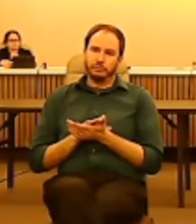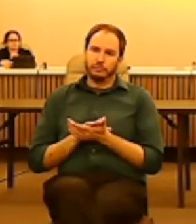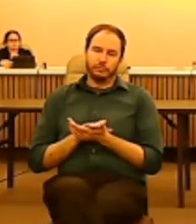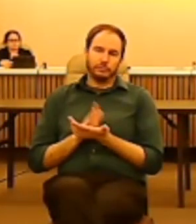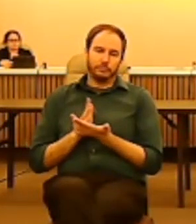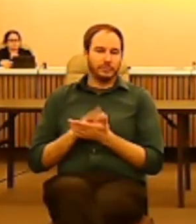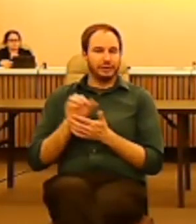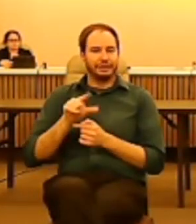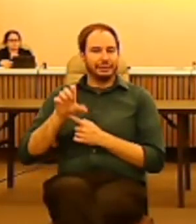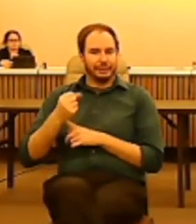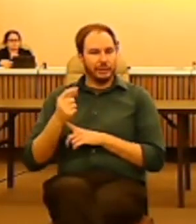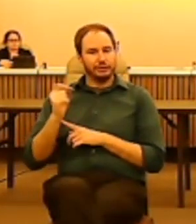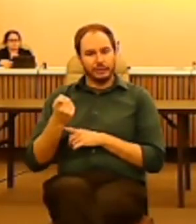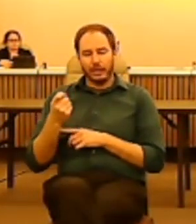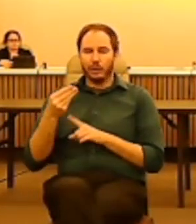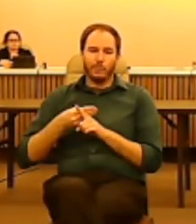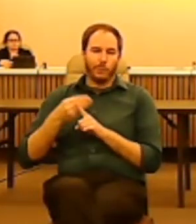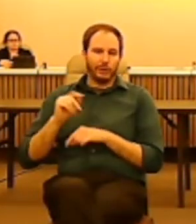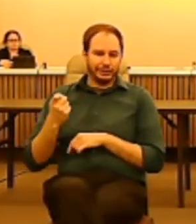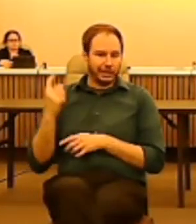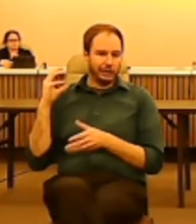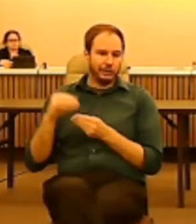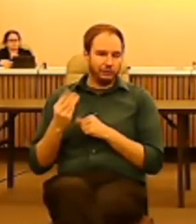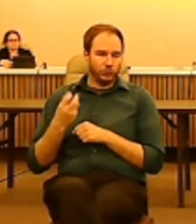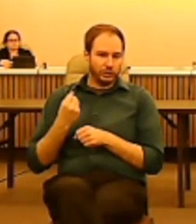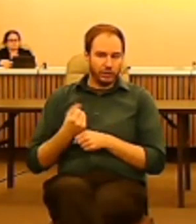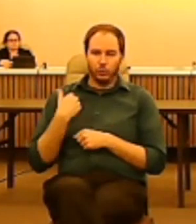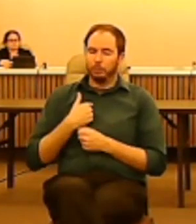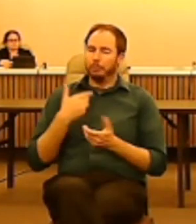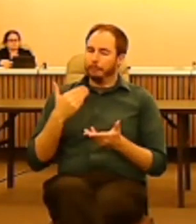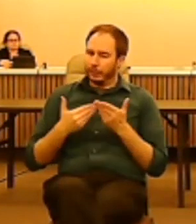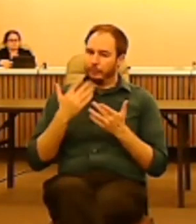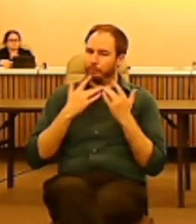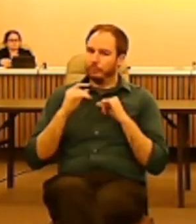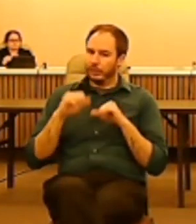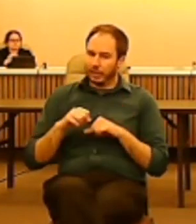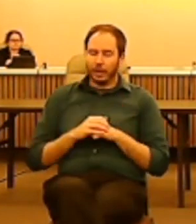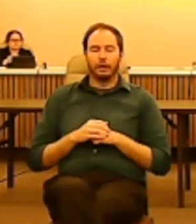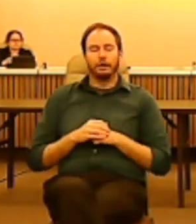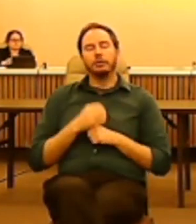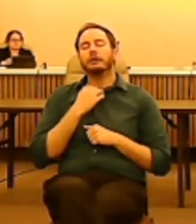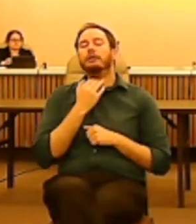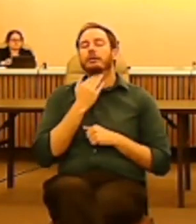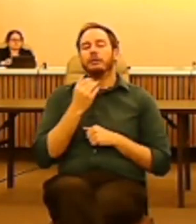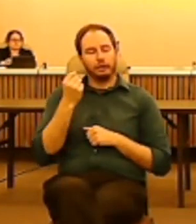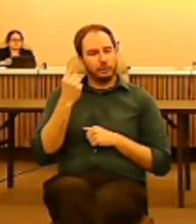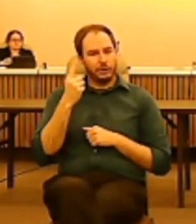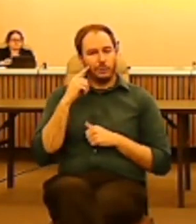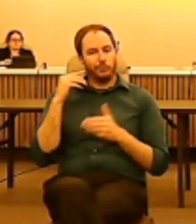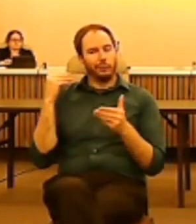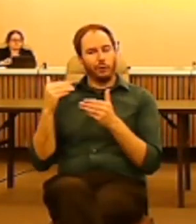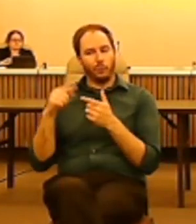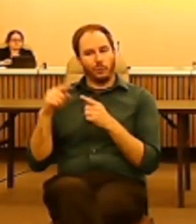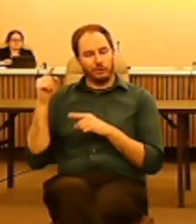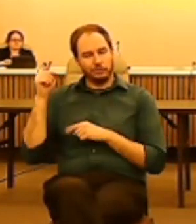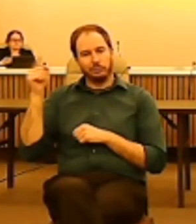the sales tax and mortgage tax these last few years, we may be able to do that. But that's going to be closer to when we're